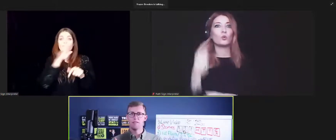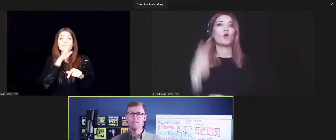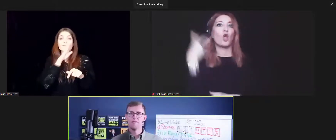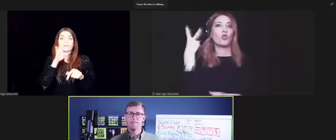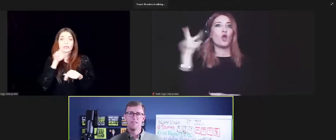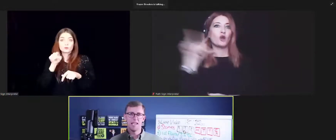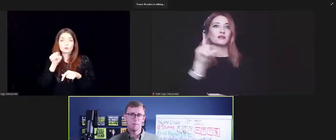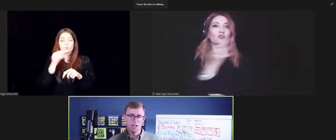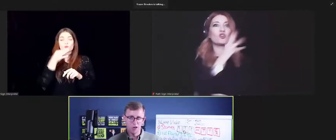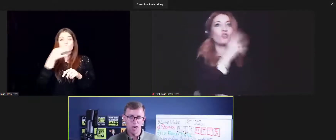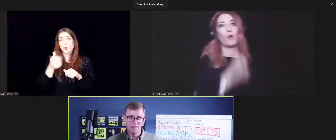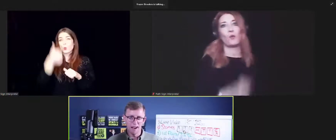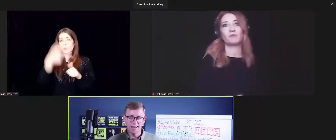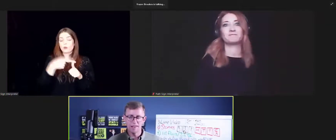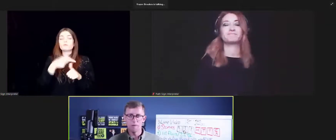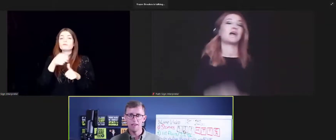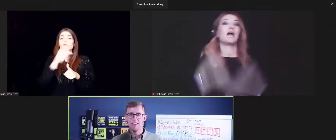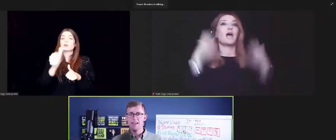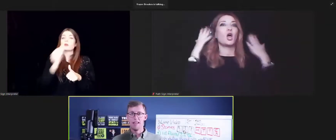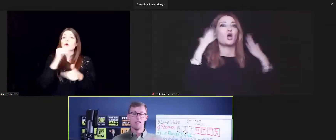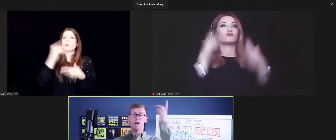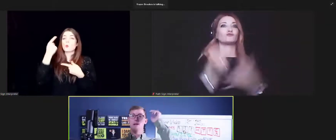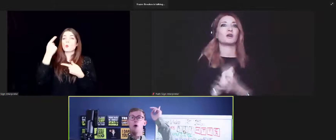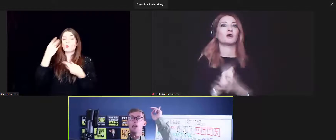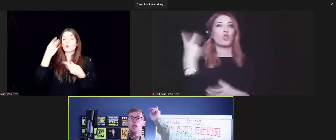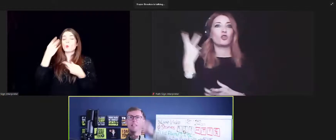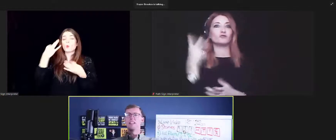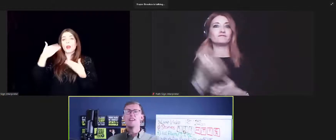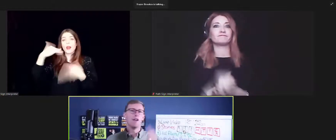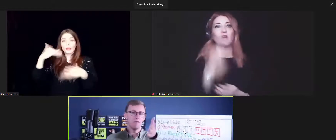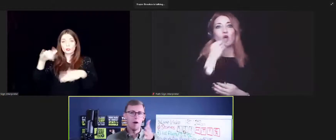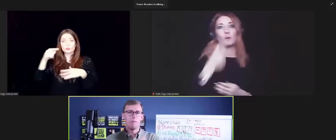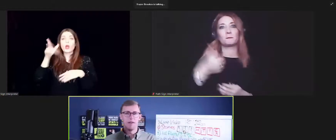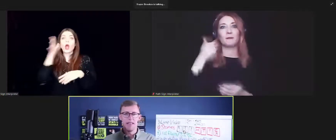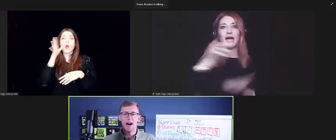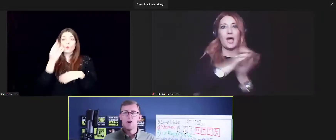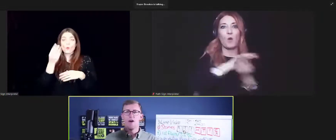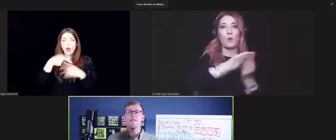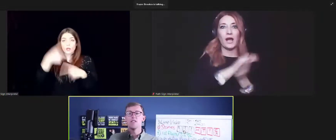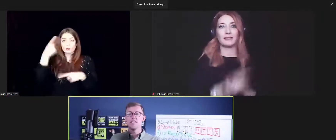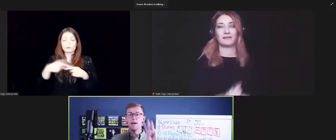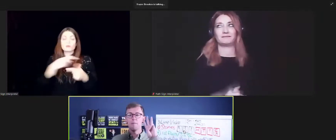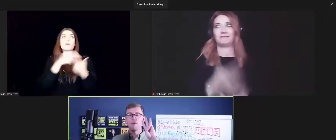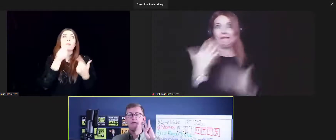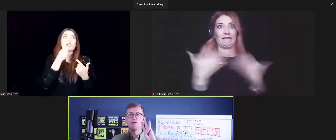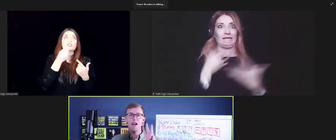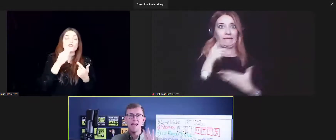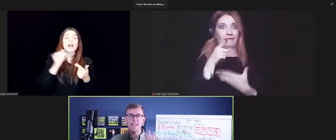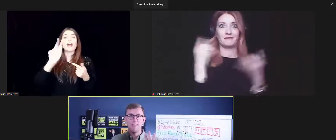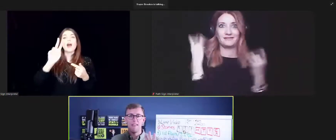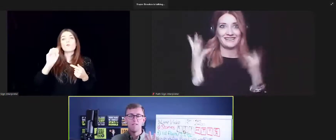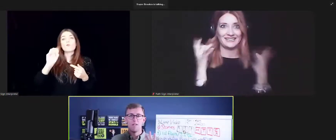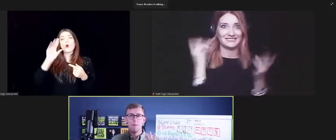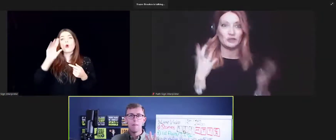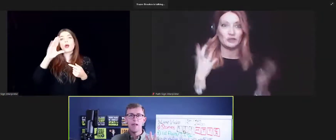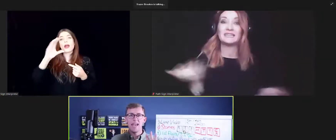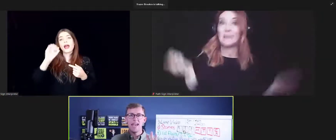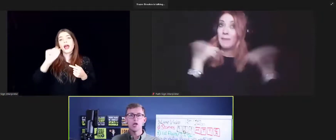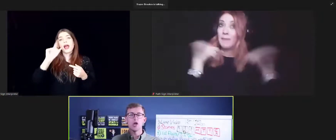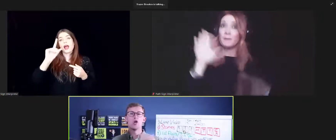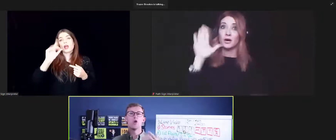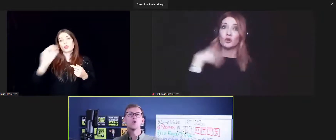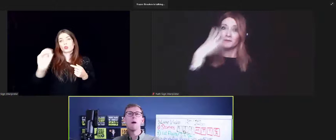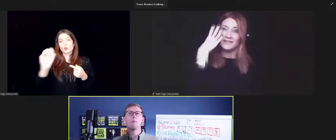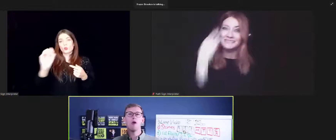sure the tips are legit, right? Drink poison. No, don't be doing that, right? Tip number 3